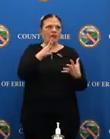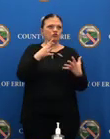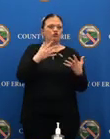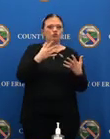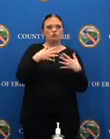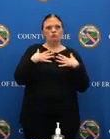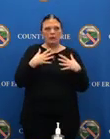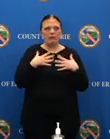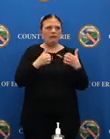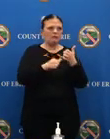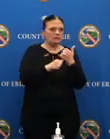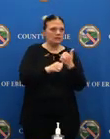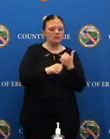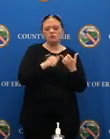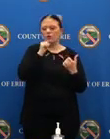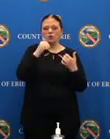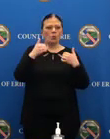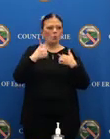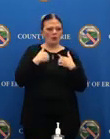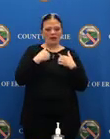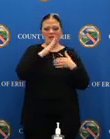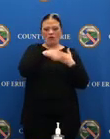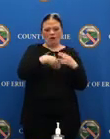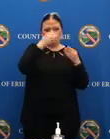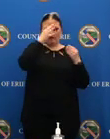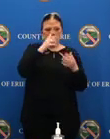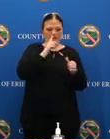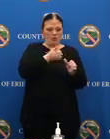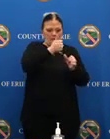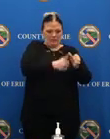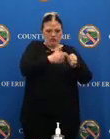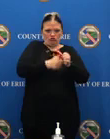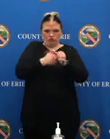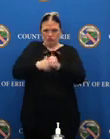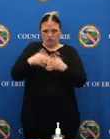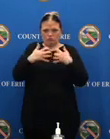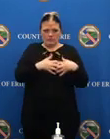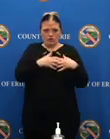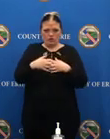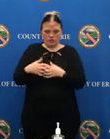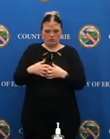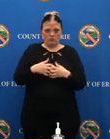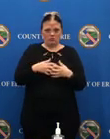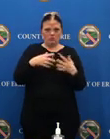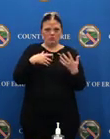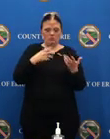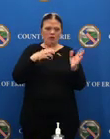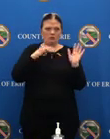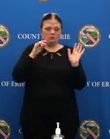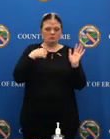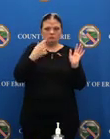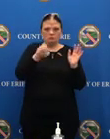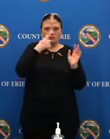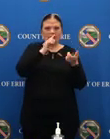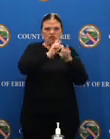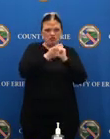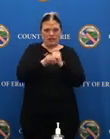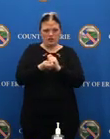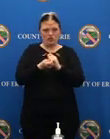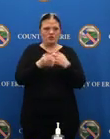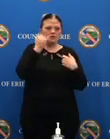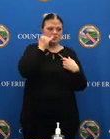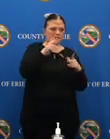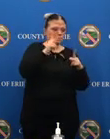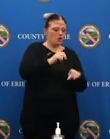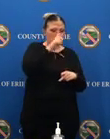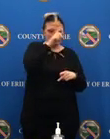have all of the information on every ventilator that's being used at any moment, and you can imagine it changes as individuals come off